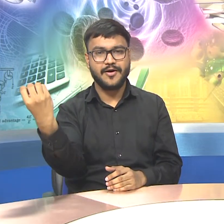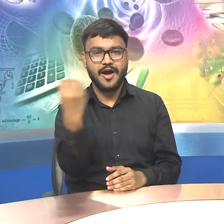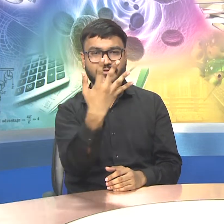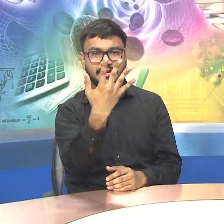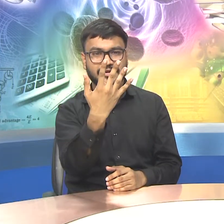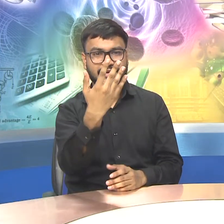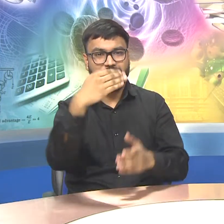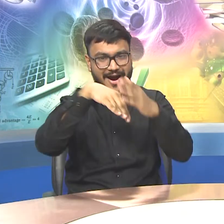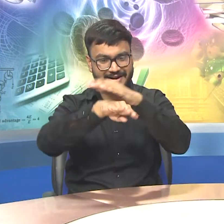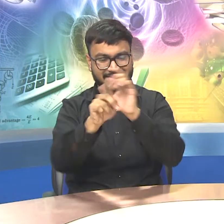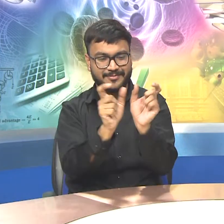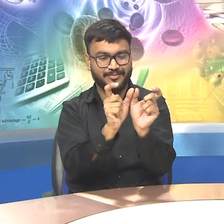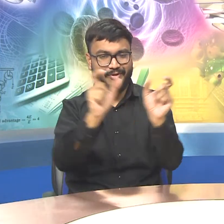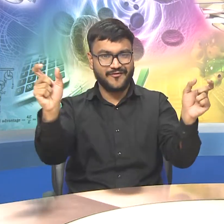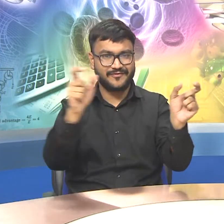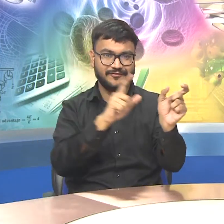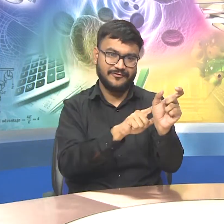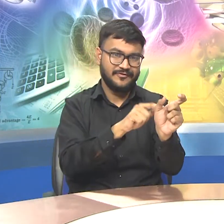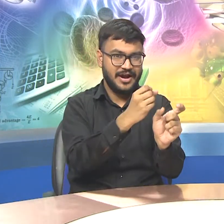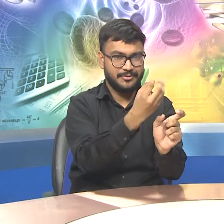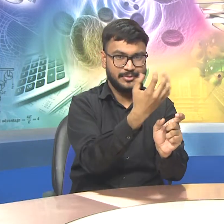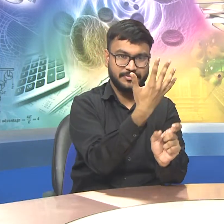Same as for 5 months.